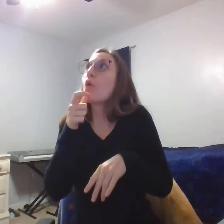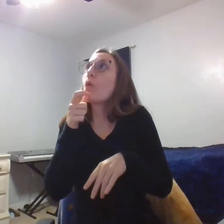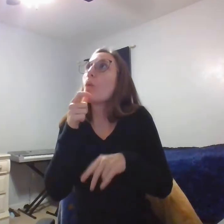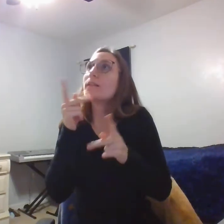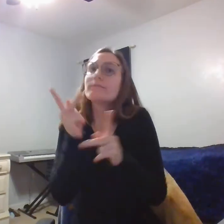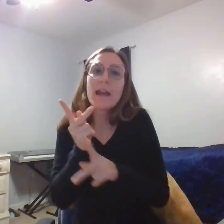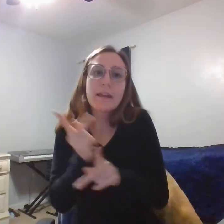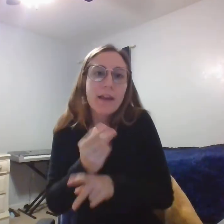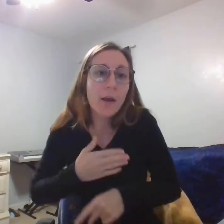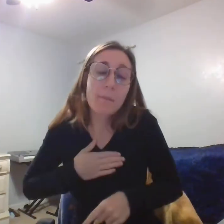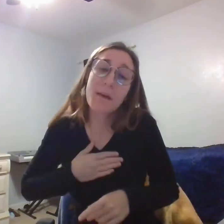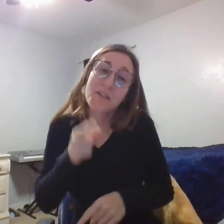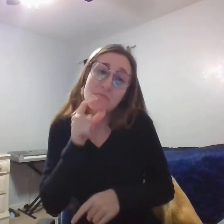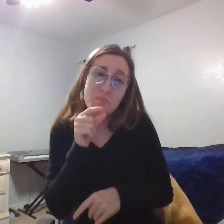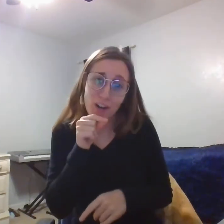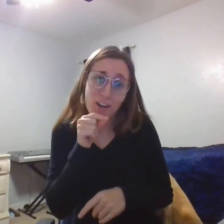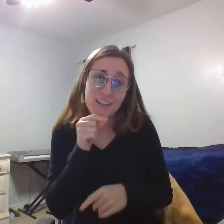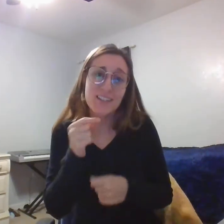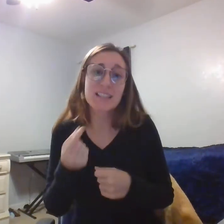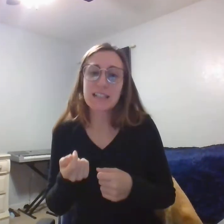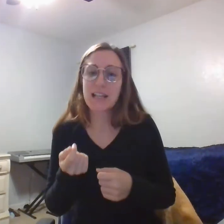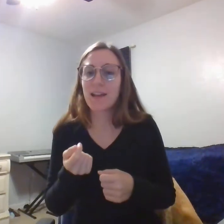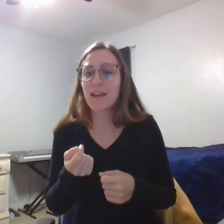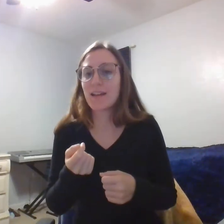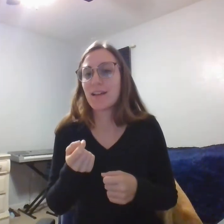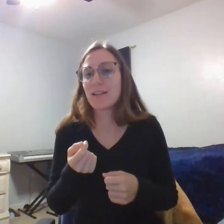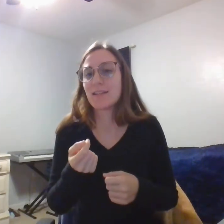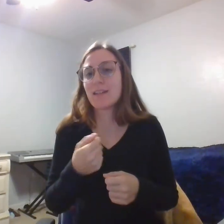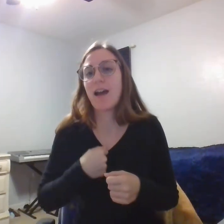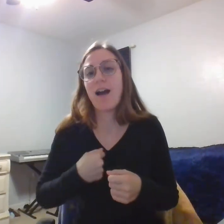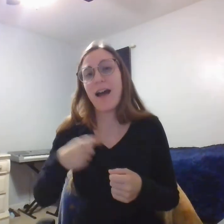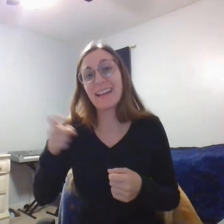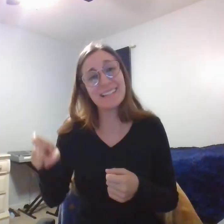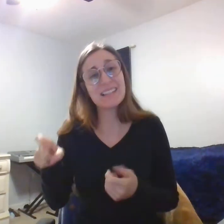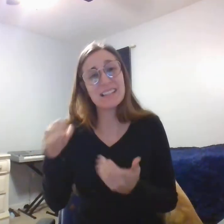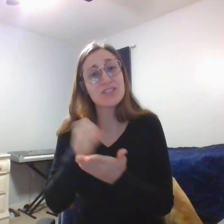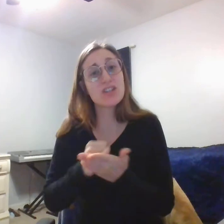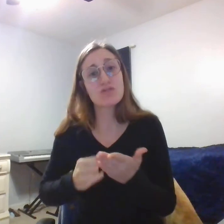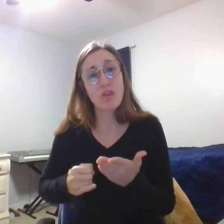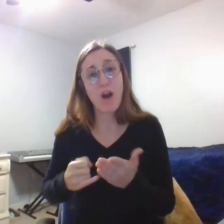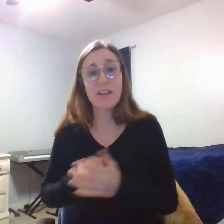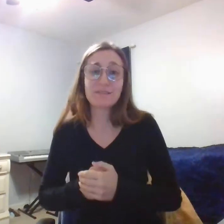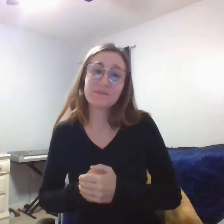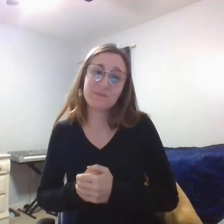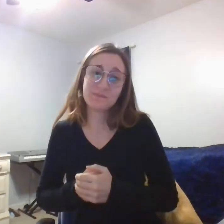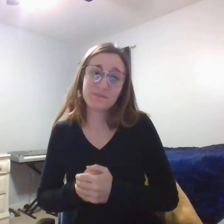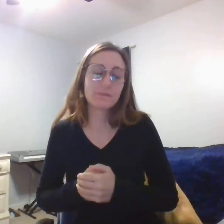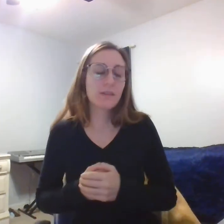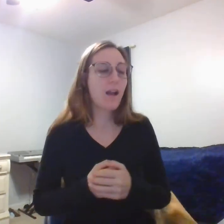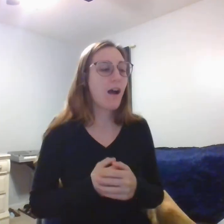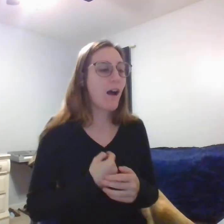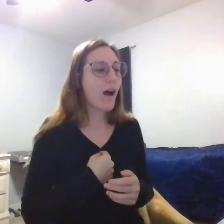gonna keep drawing my art, and I have to do that, so I think I'm okay. I